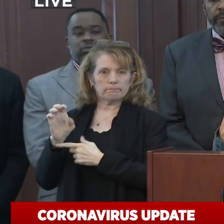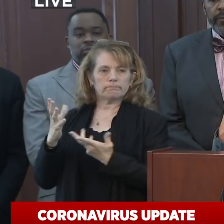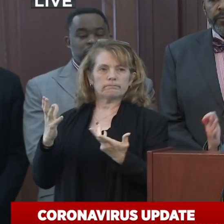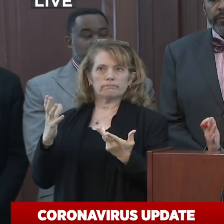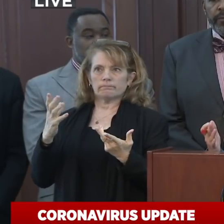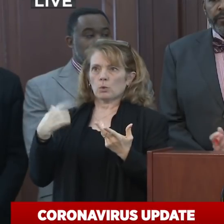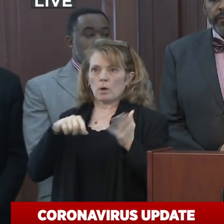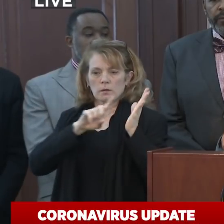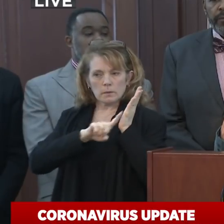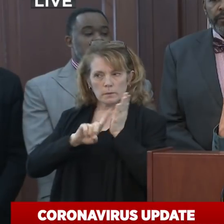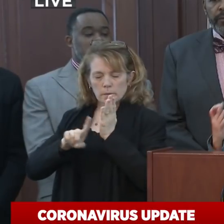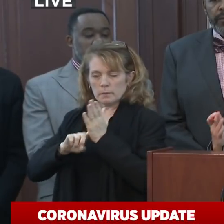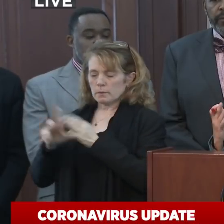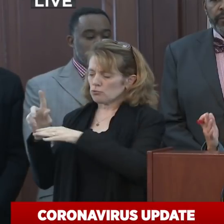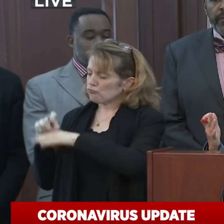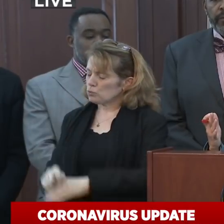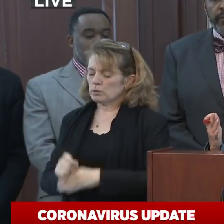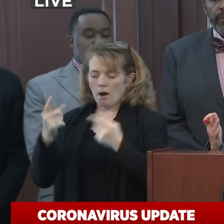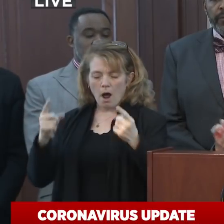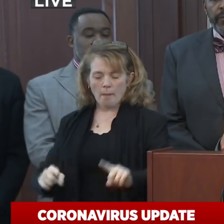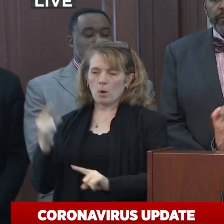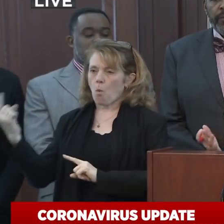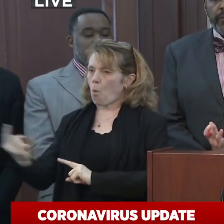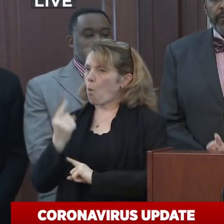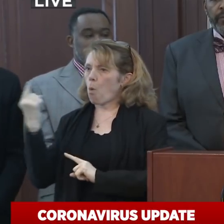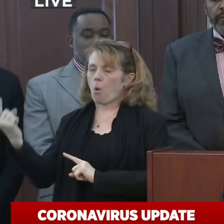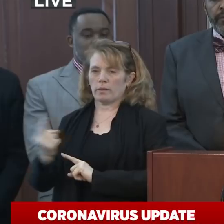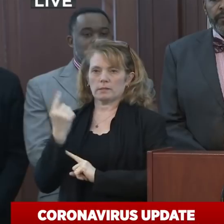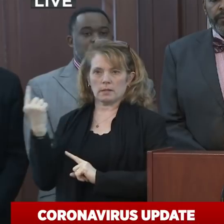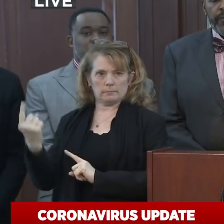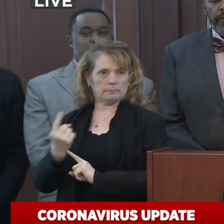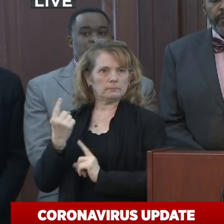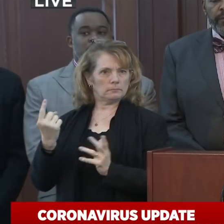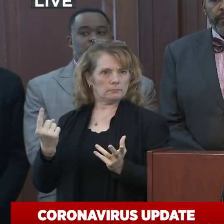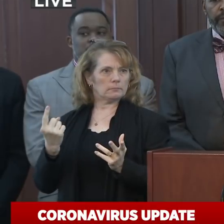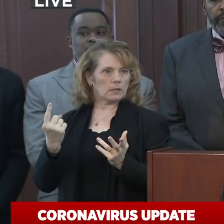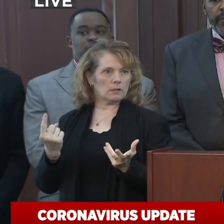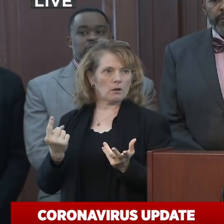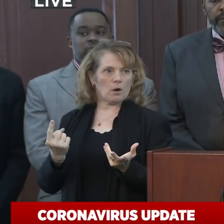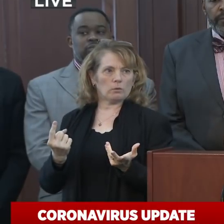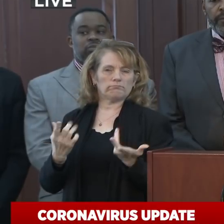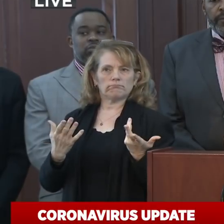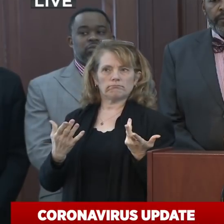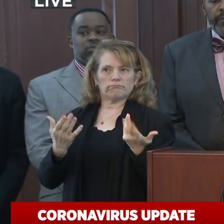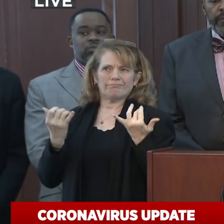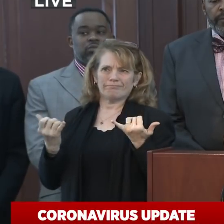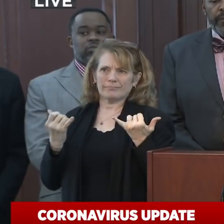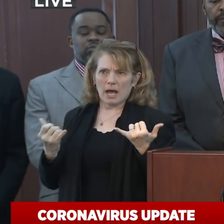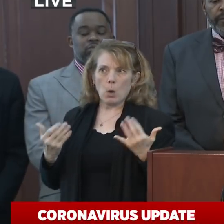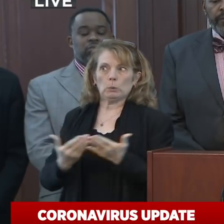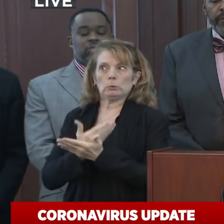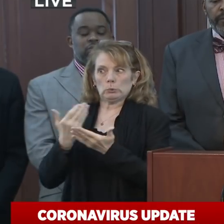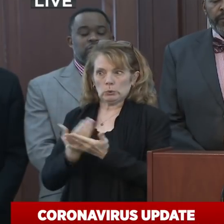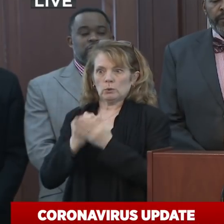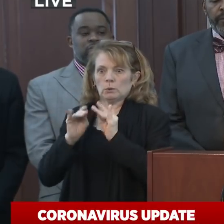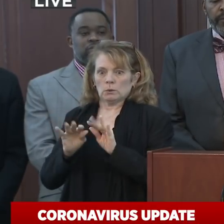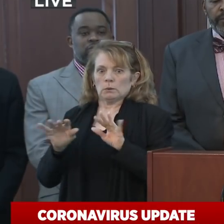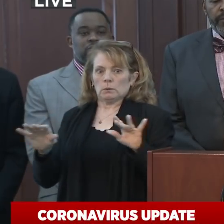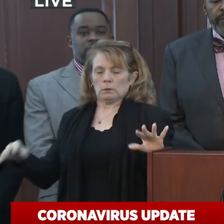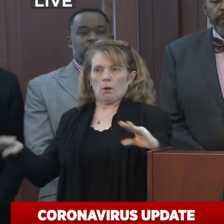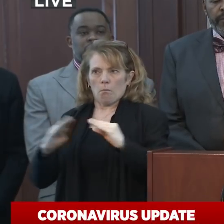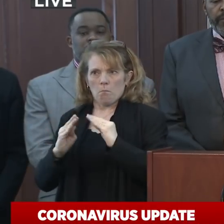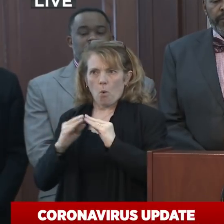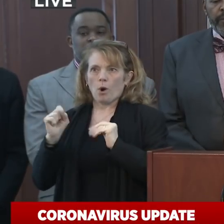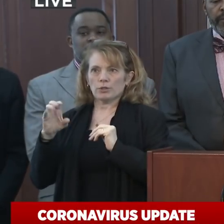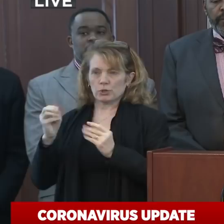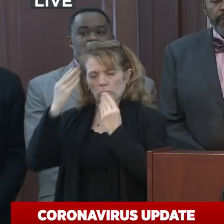a routine for this. It happens all the time. We just don't hear about it because it's usually not such a high-profile thing. We also